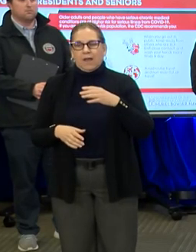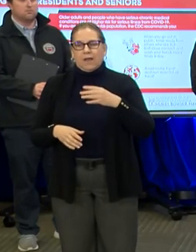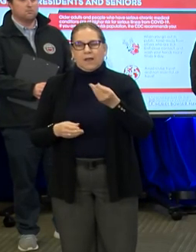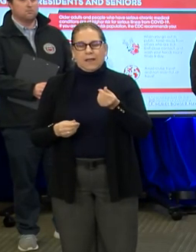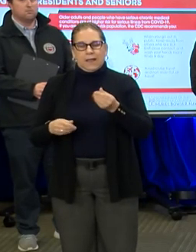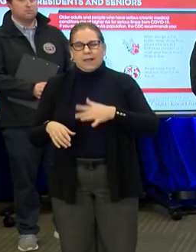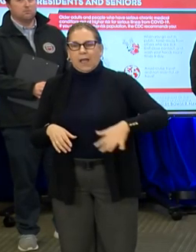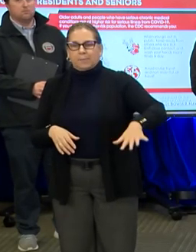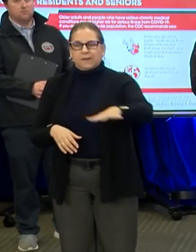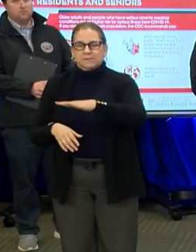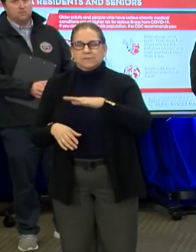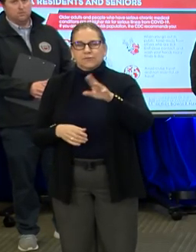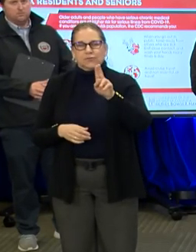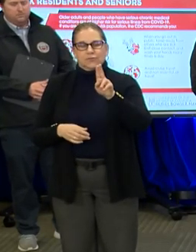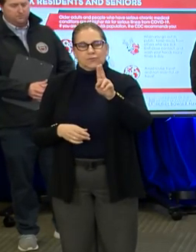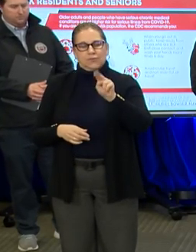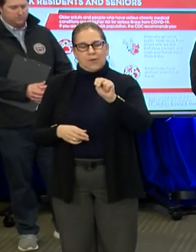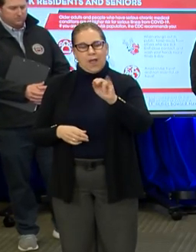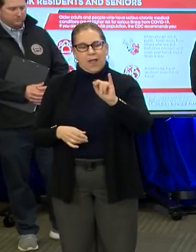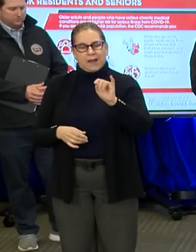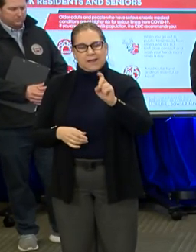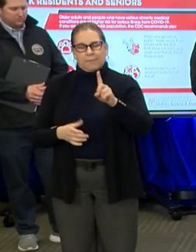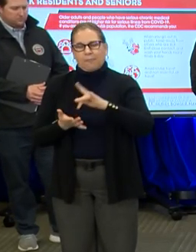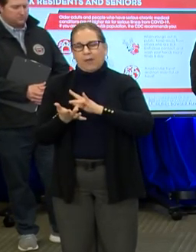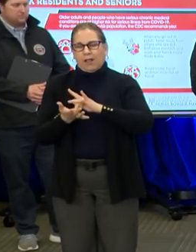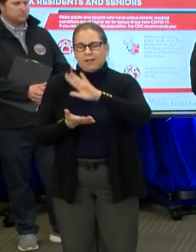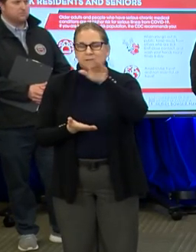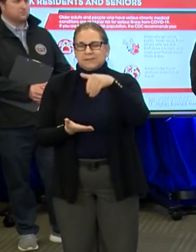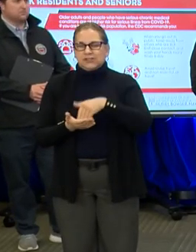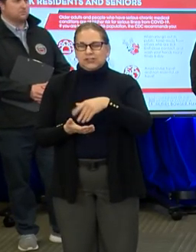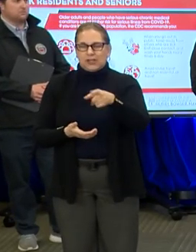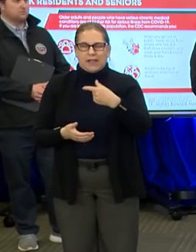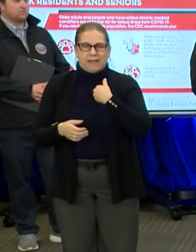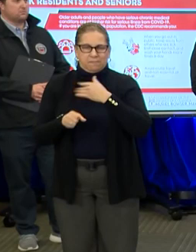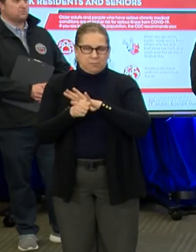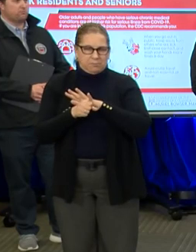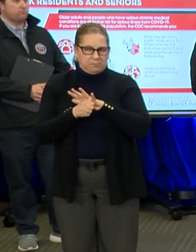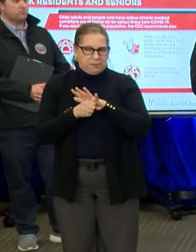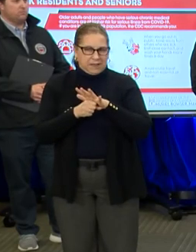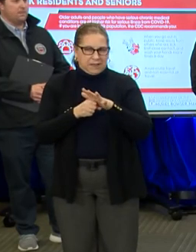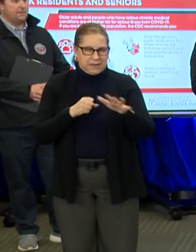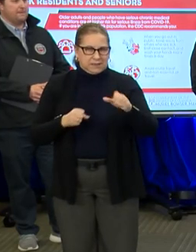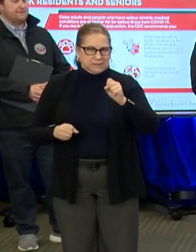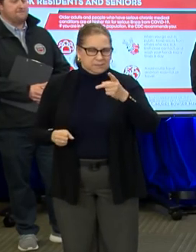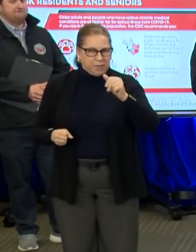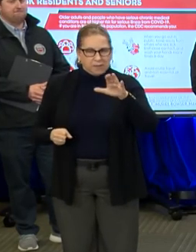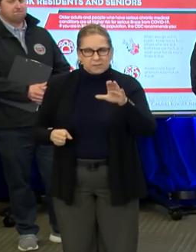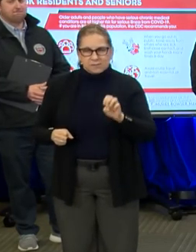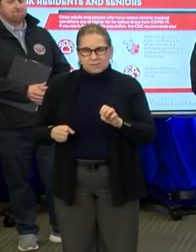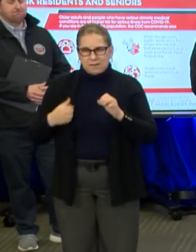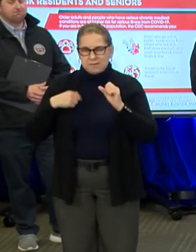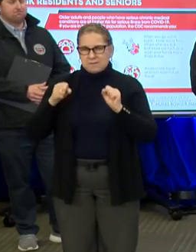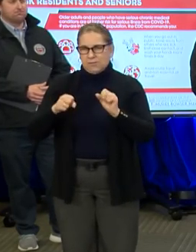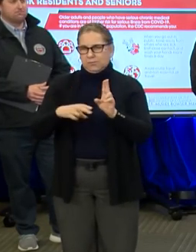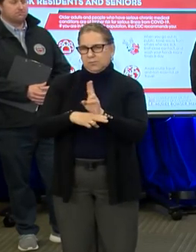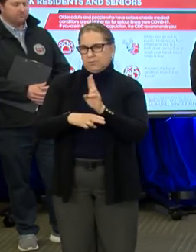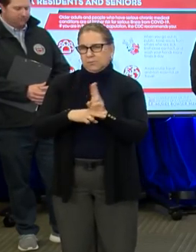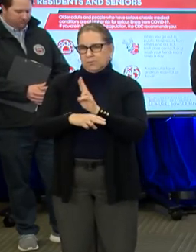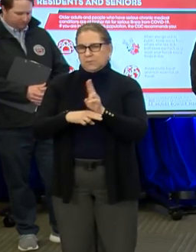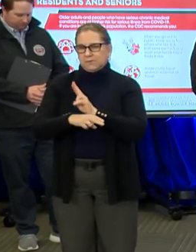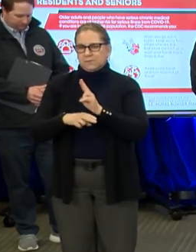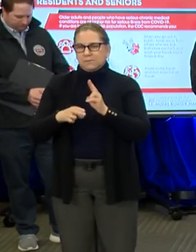has offered the use of substantial space on their campus that can be used without disruption to the operations and patient